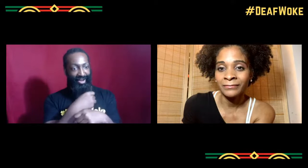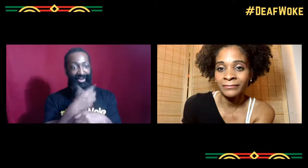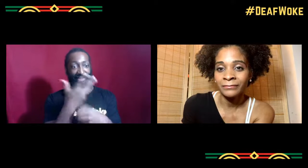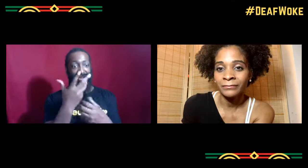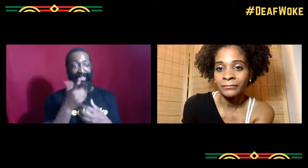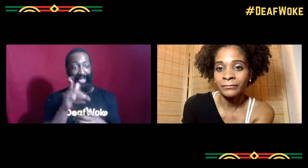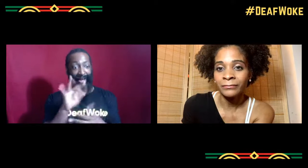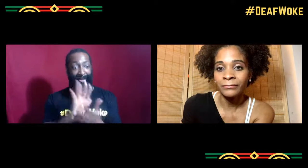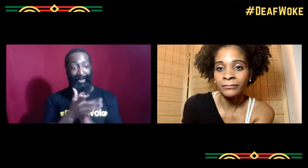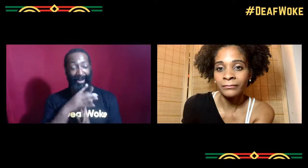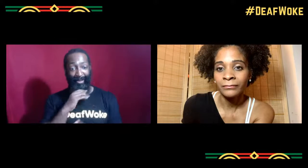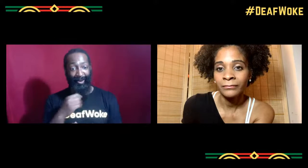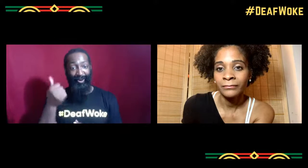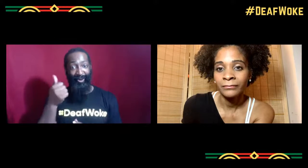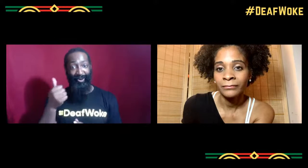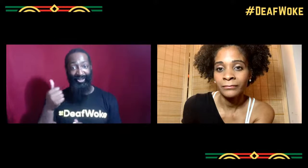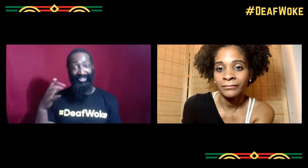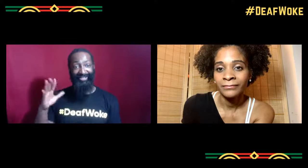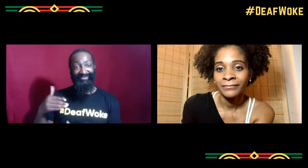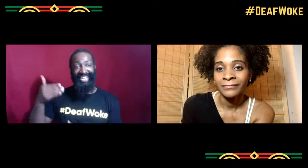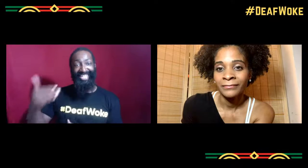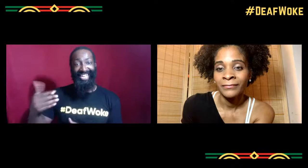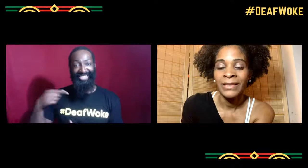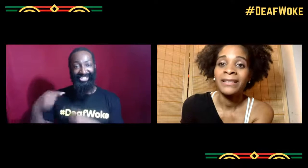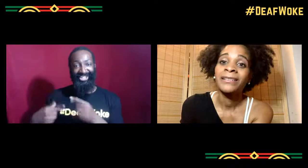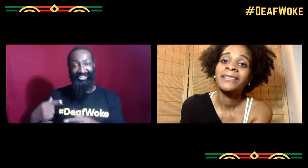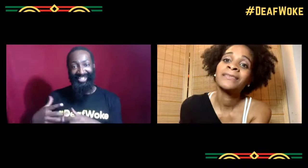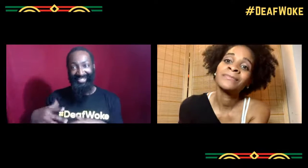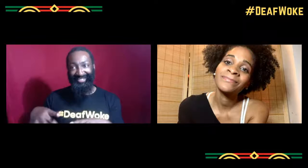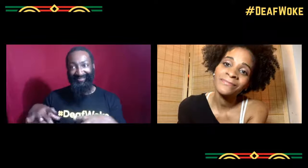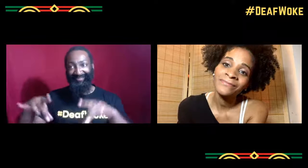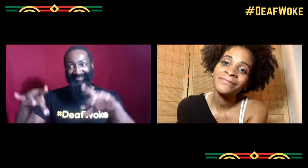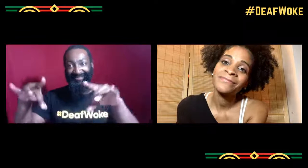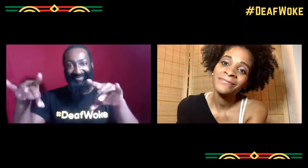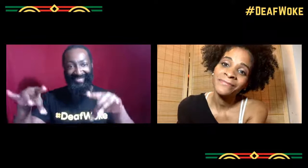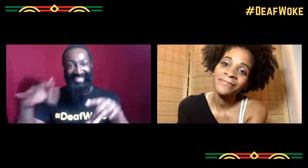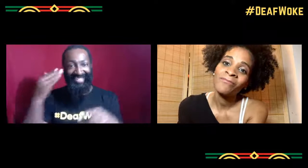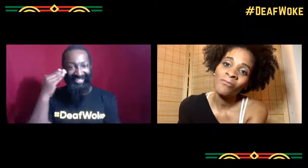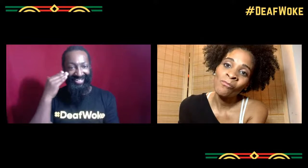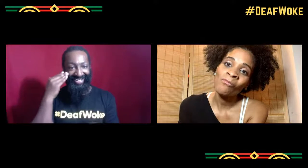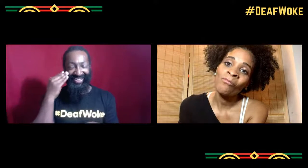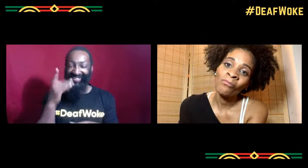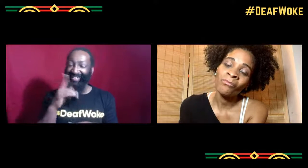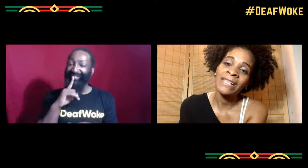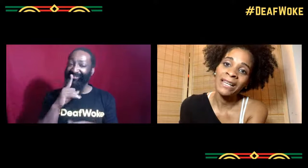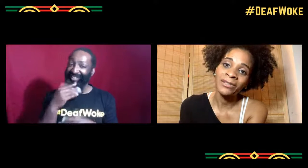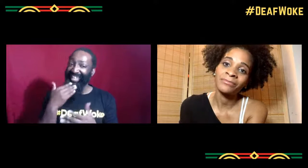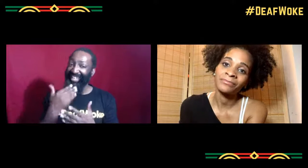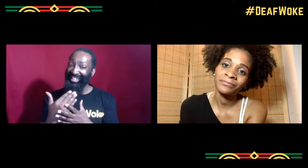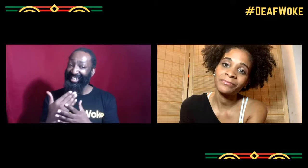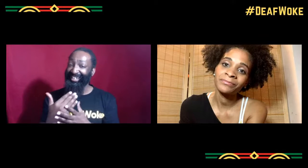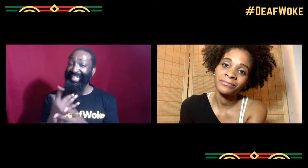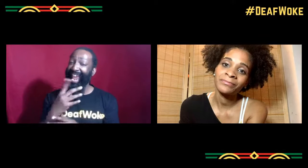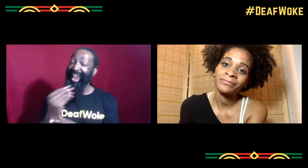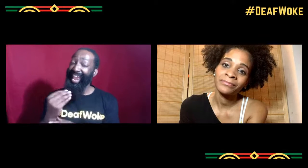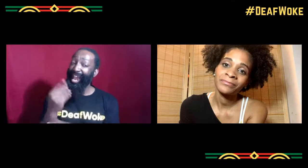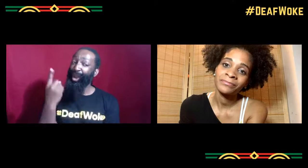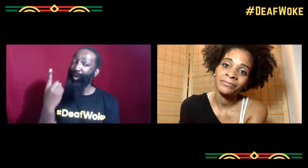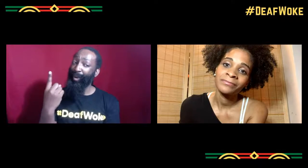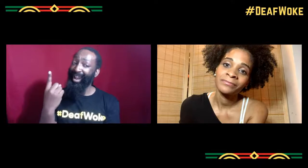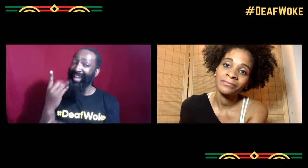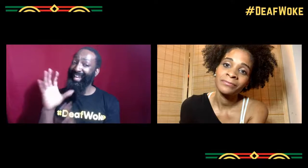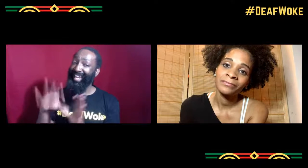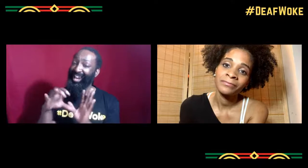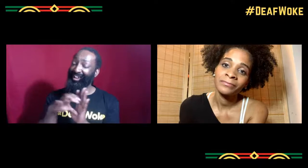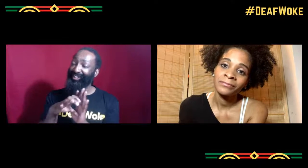Walking Creed. So in the original, Rocky fought his father Creed, and so it was kind of the son picking